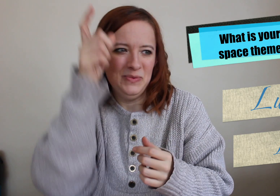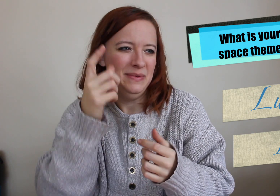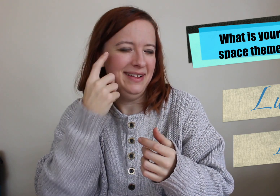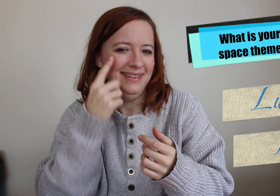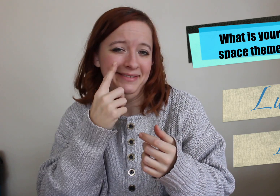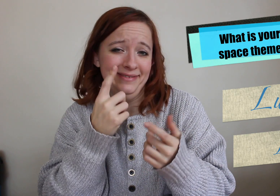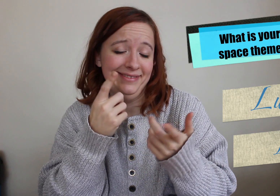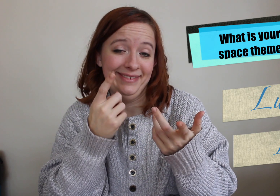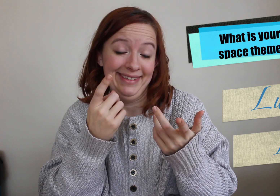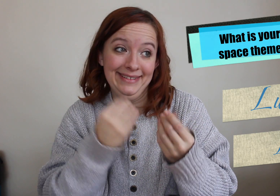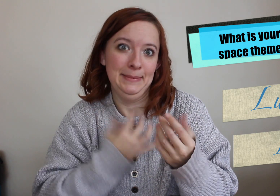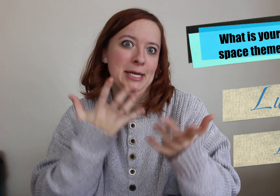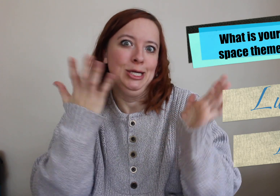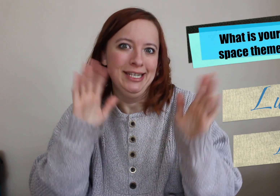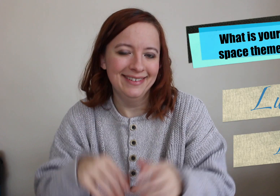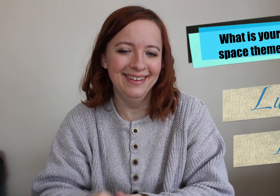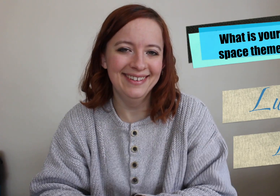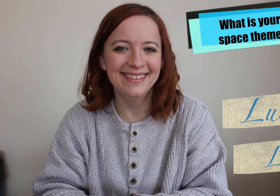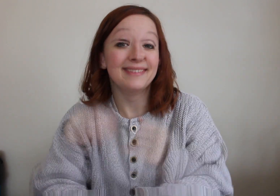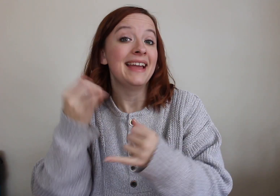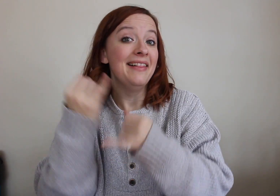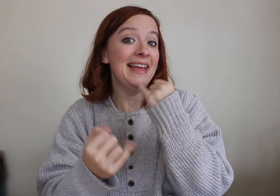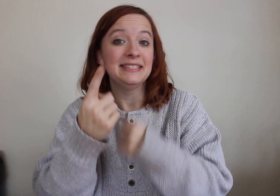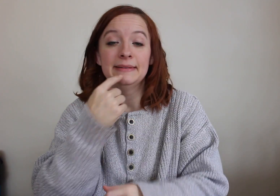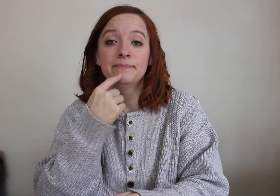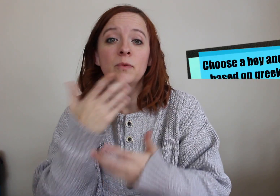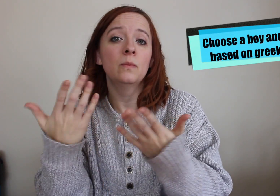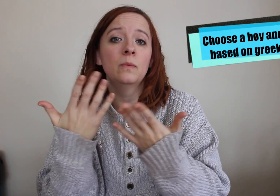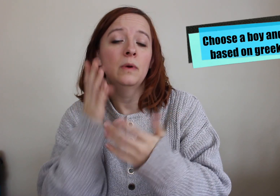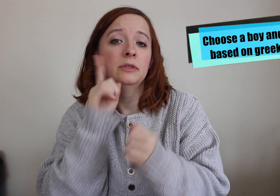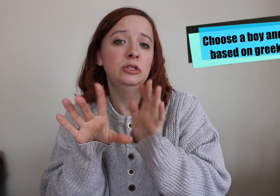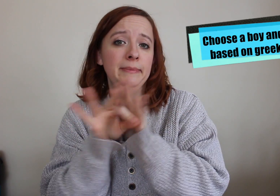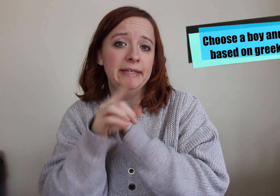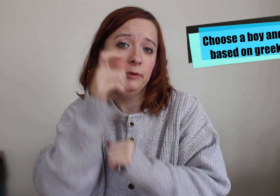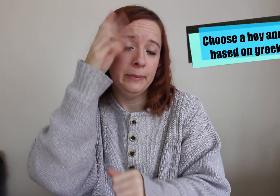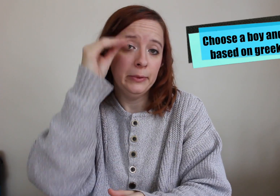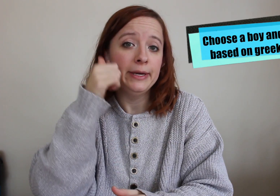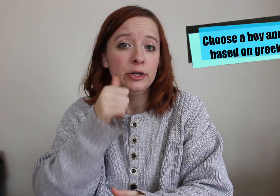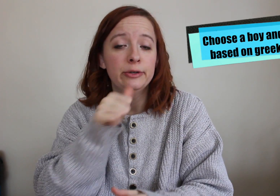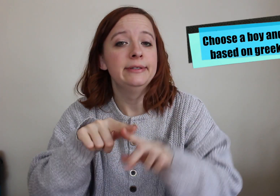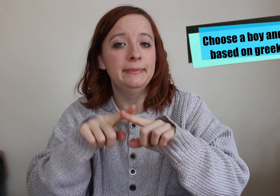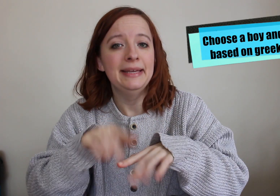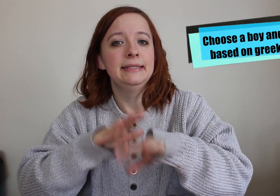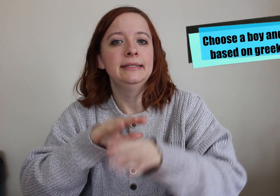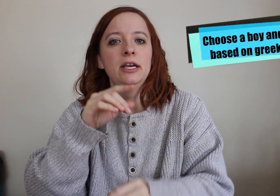is like moon related or inspired something. The last one said, choose a boy and girl name based